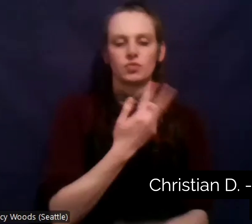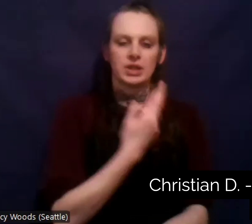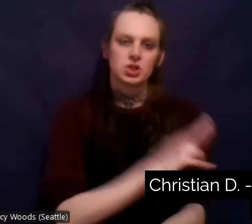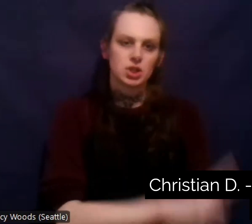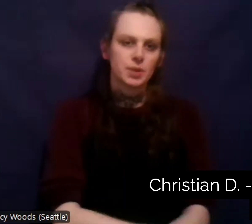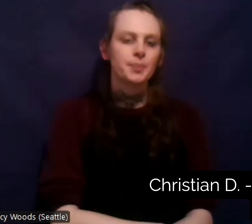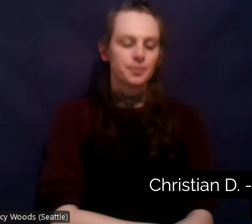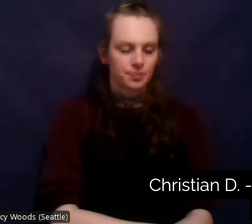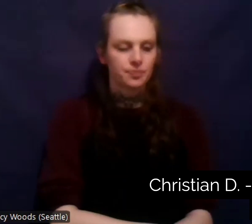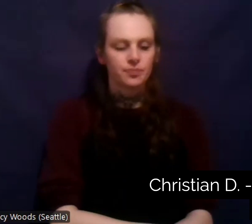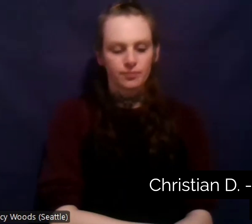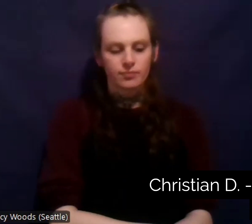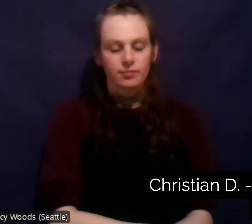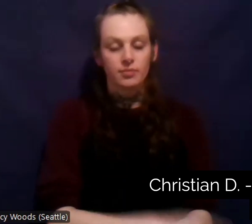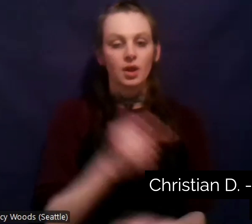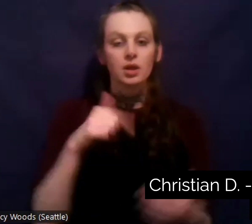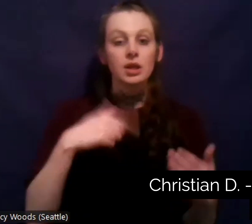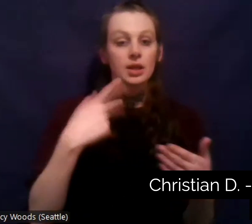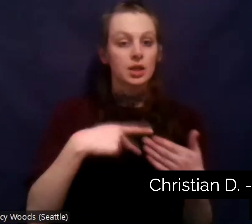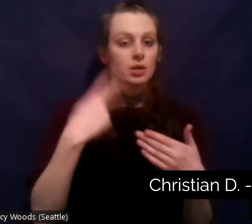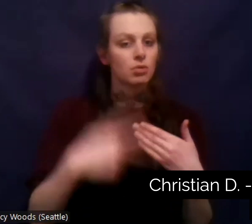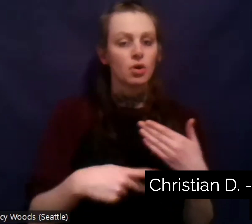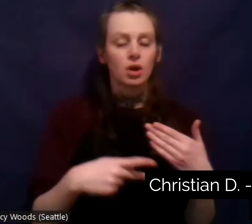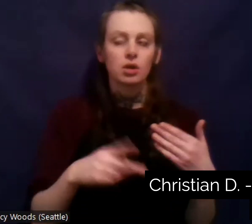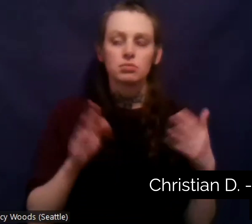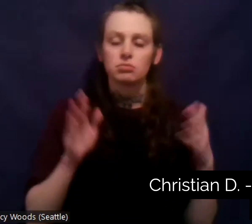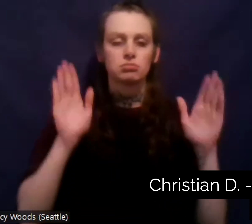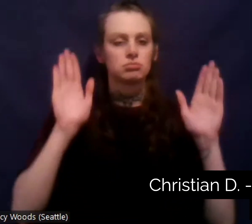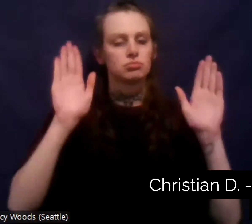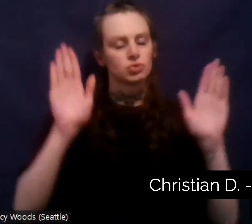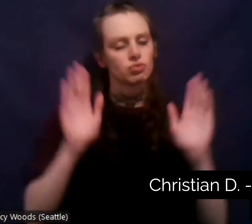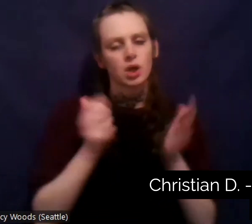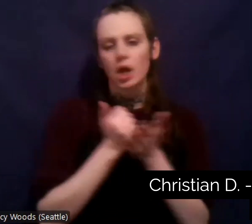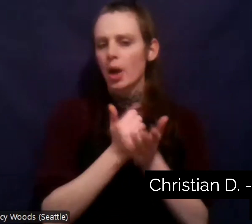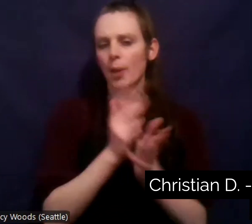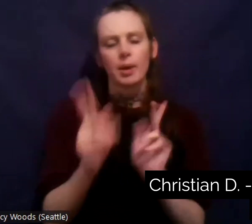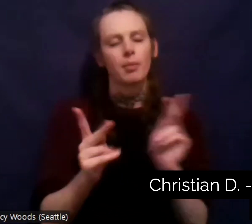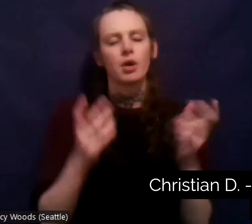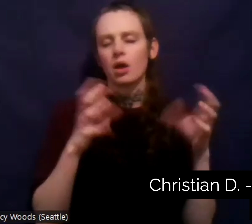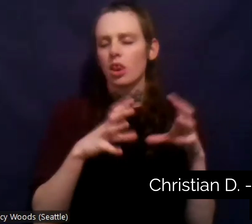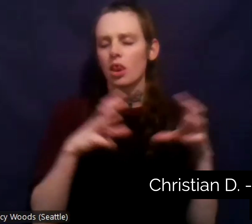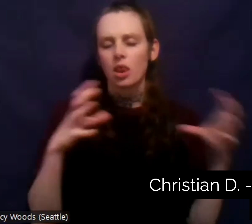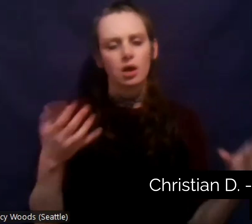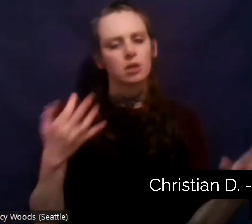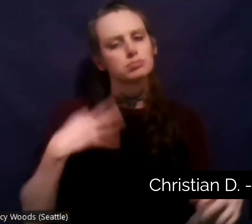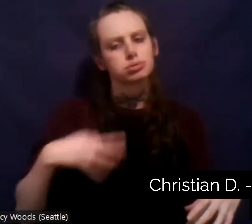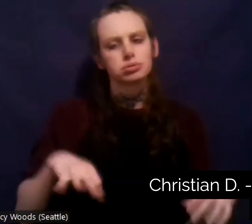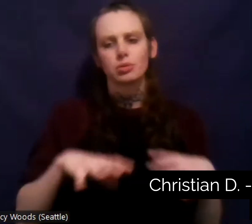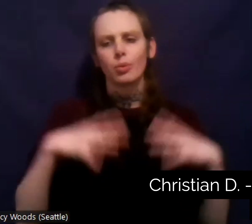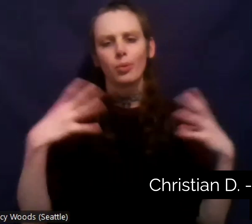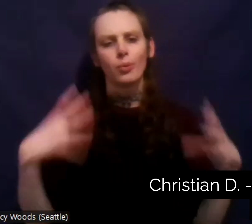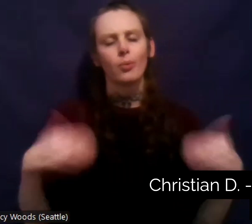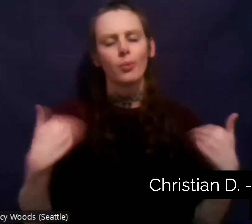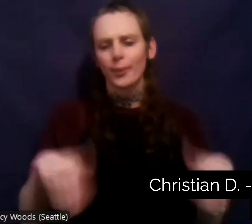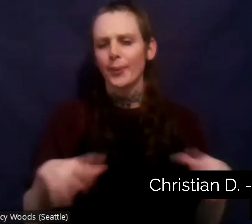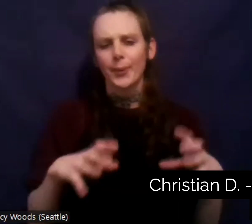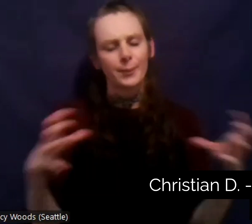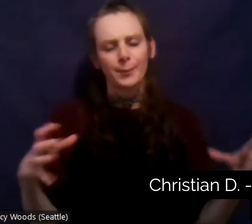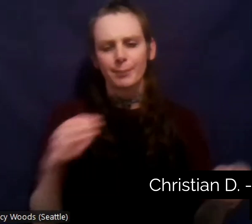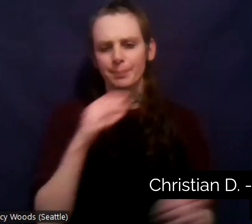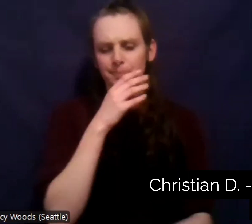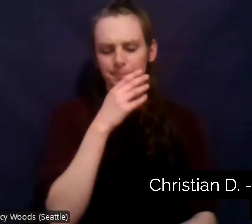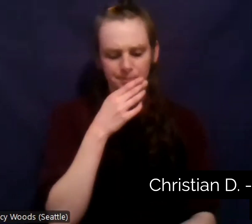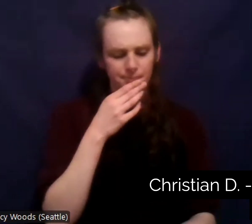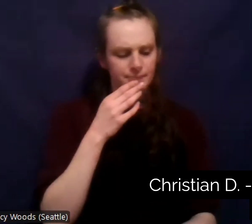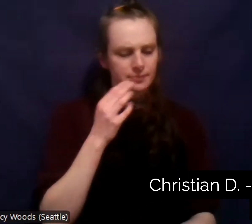this program does marvelous on people. I've heard so many shares. Um, I've heard so